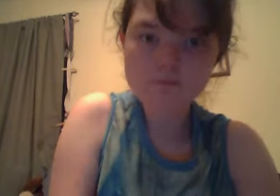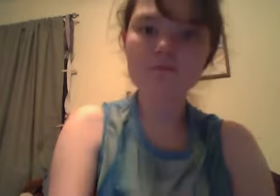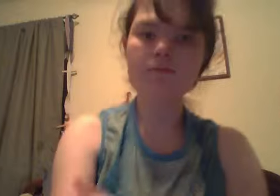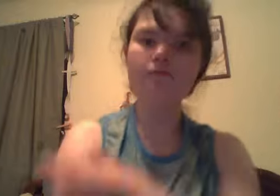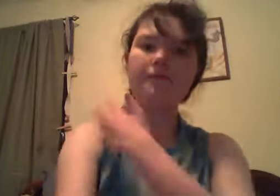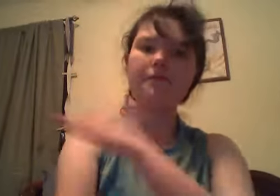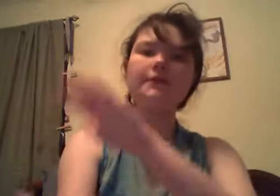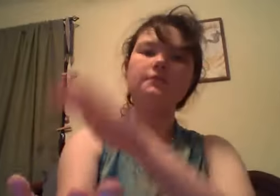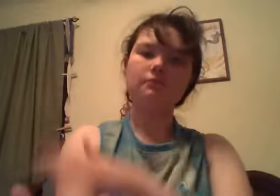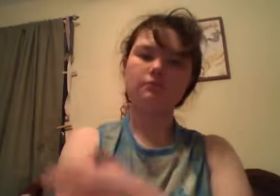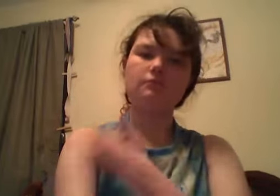This video